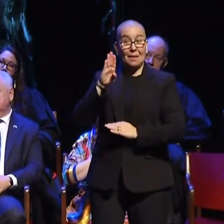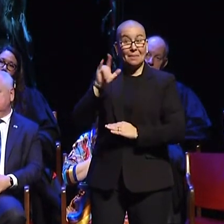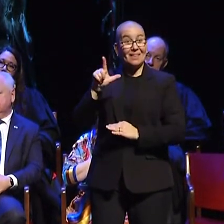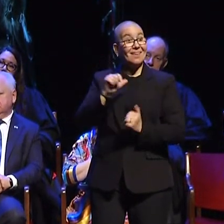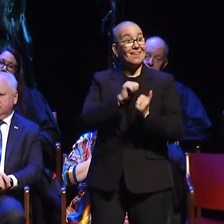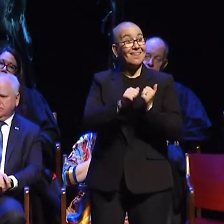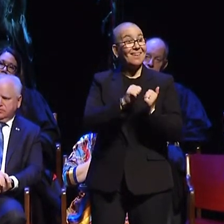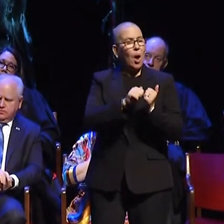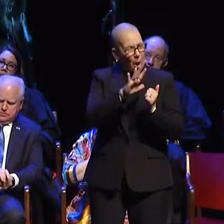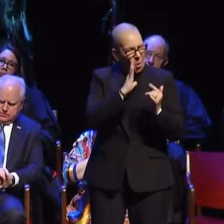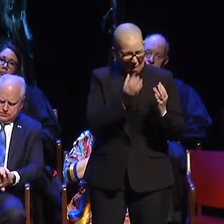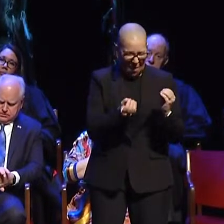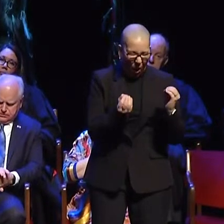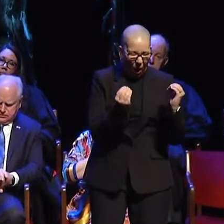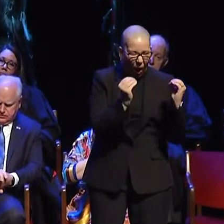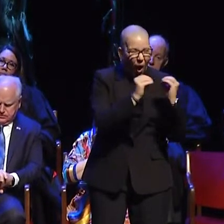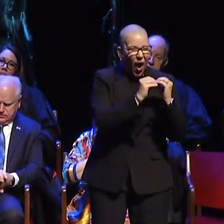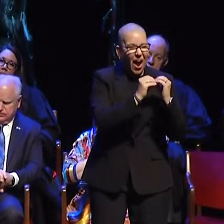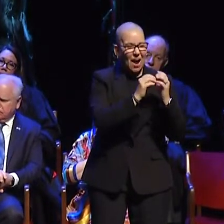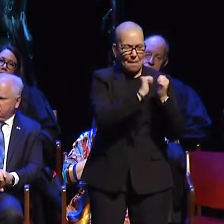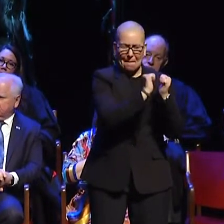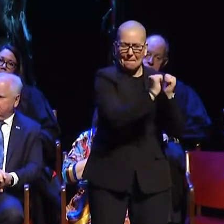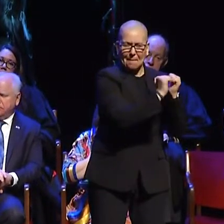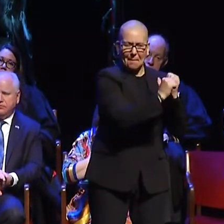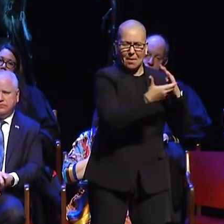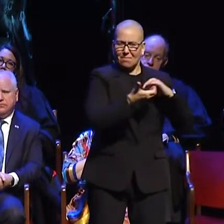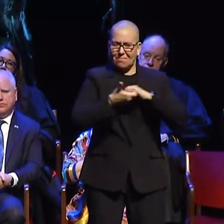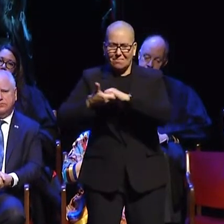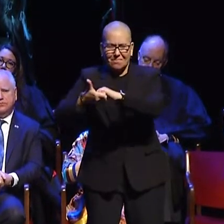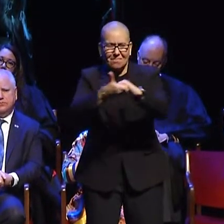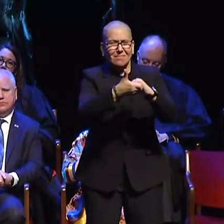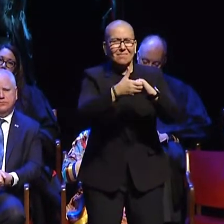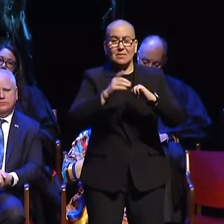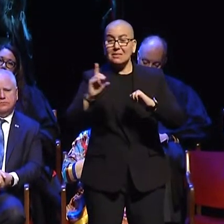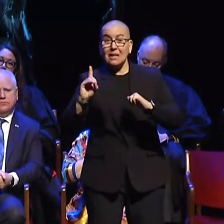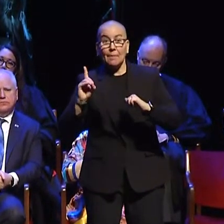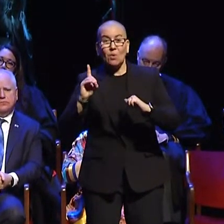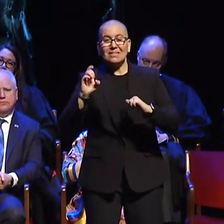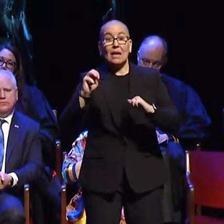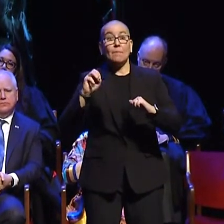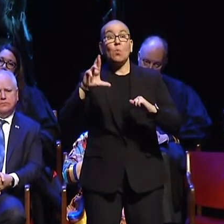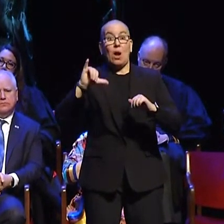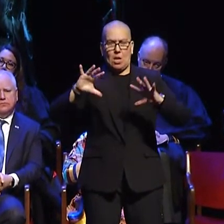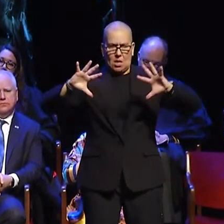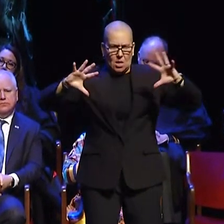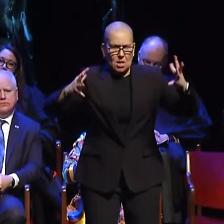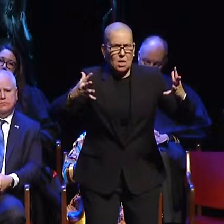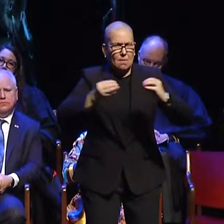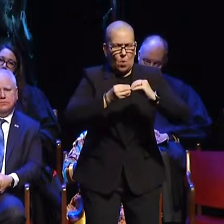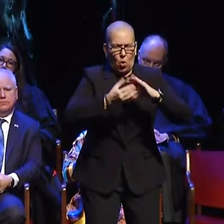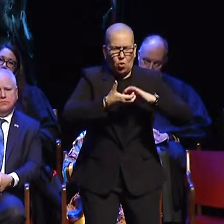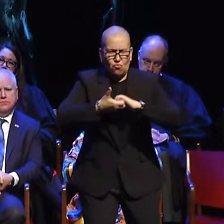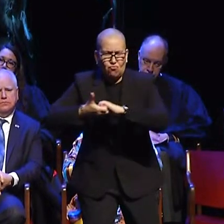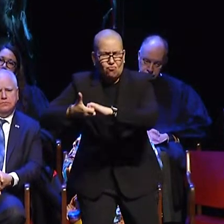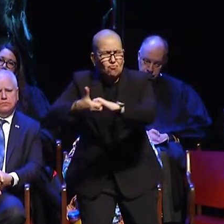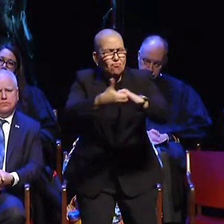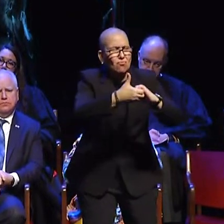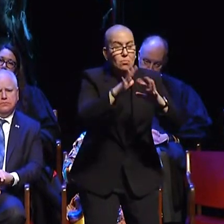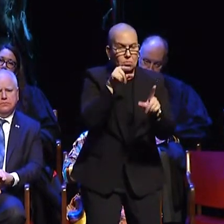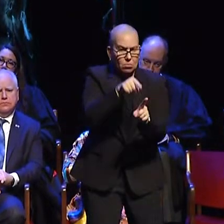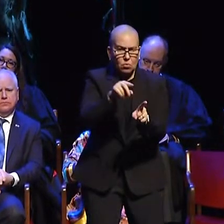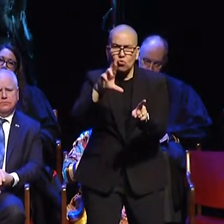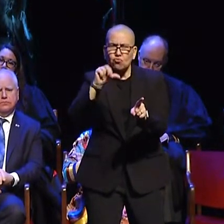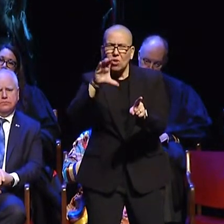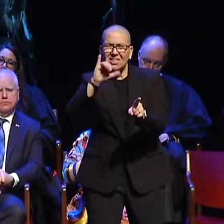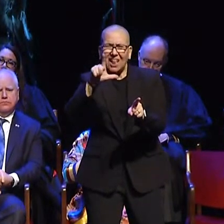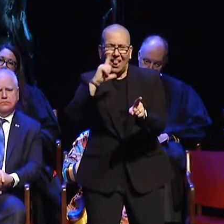another across party lines, across county lines, across racial lines. It takes courage to